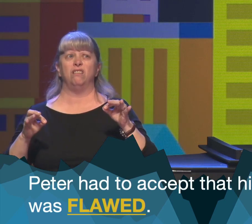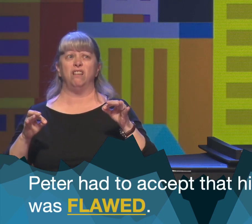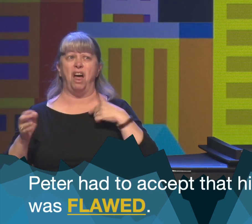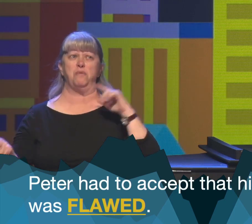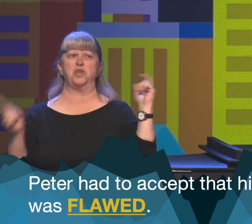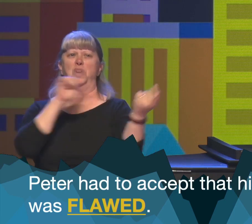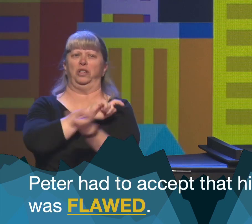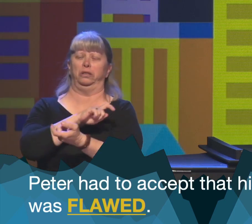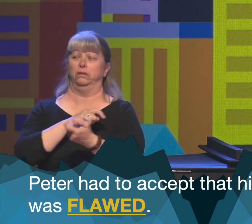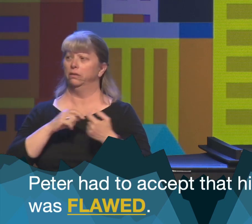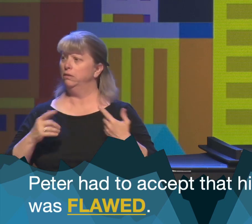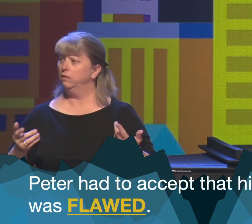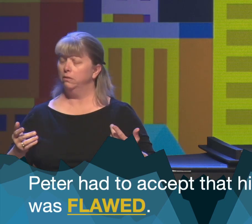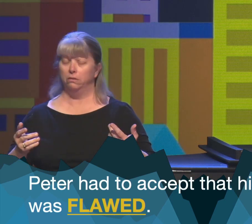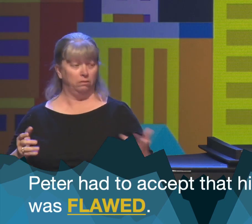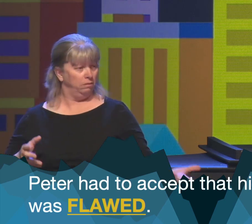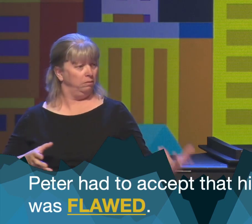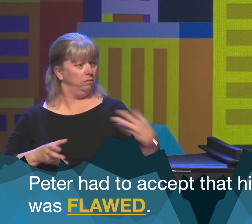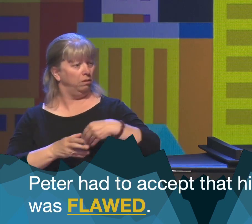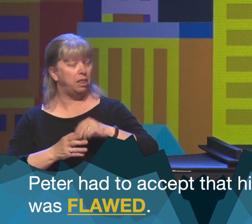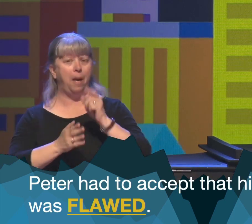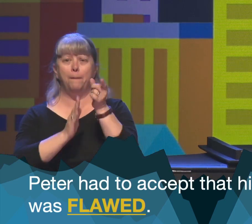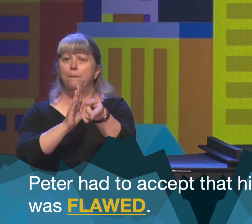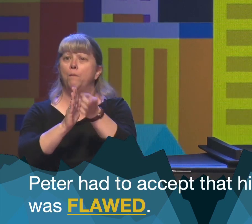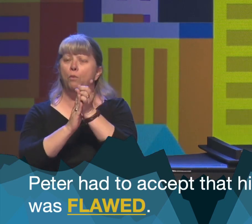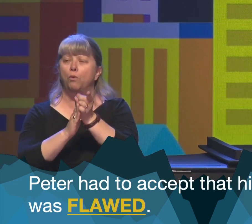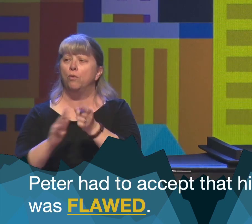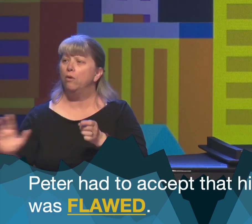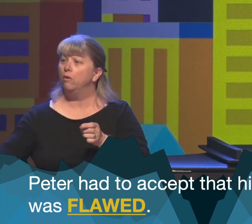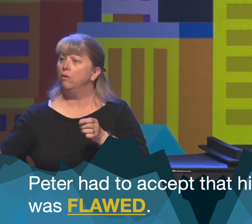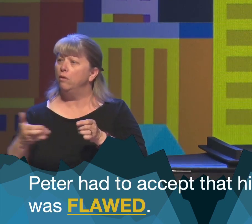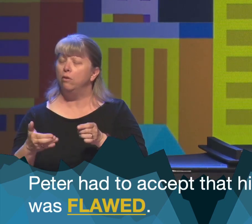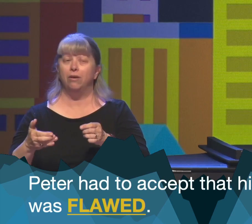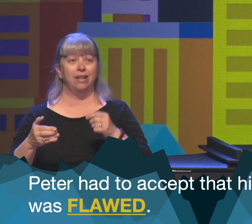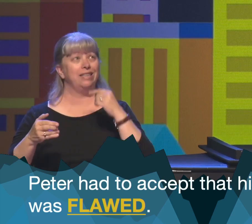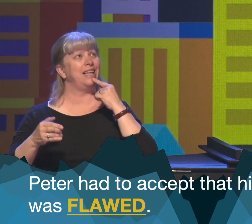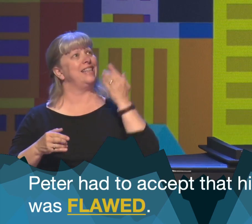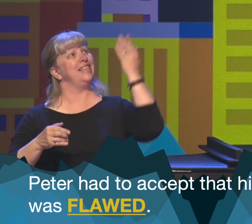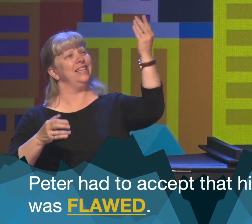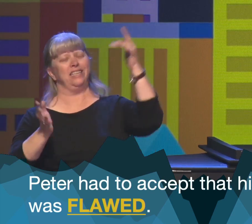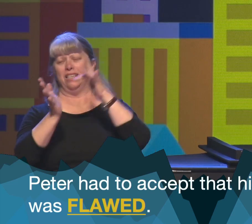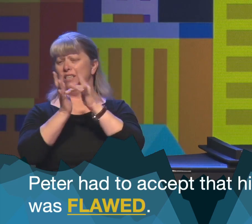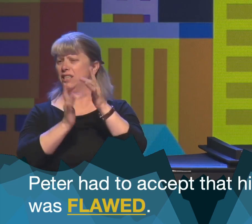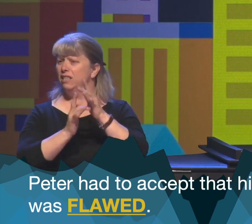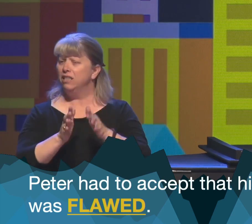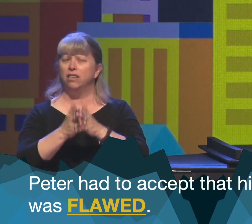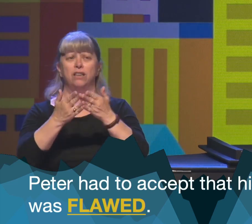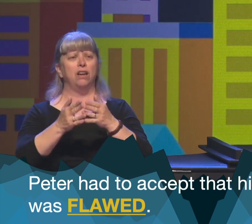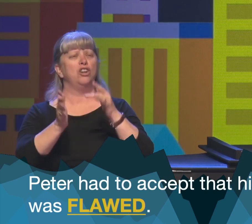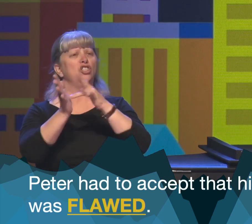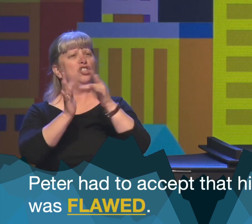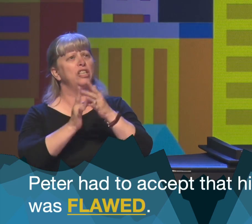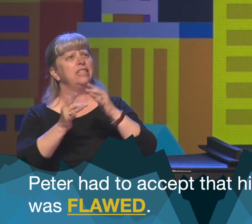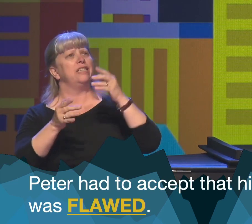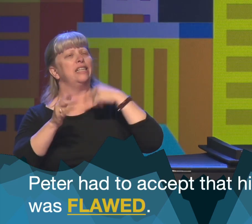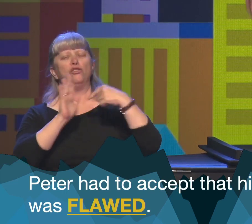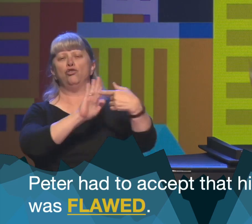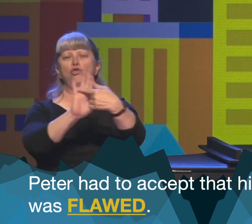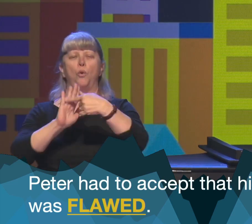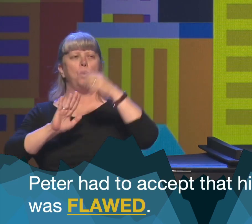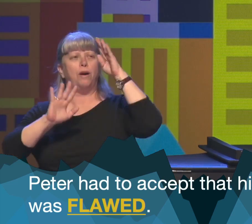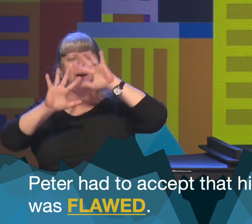changing. And so in that moment, Peter proclaimed, this was Jesus. This is what Jesus is revealing about the God of